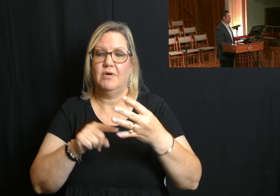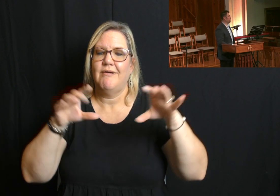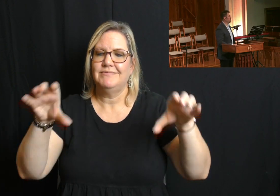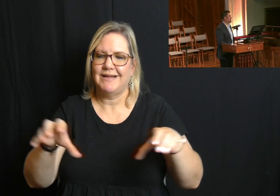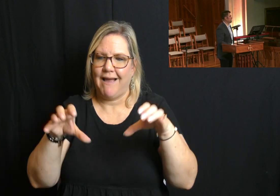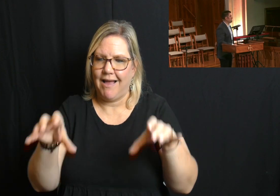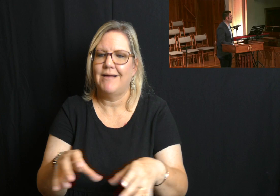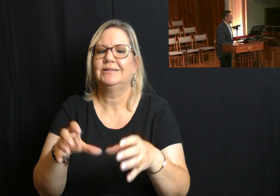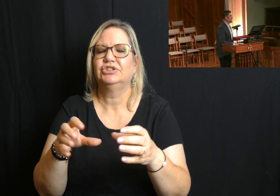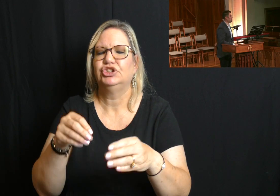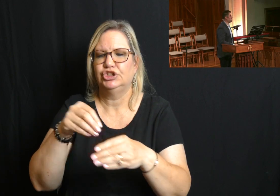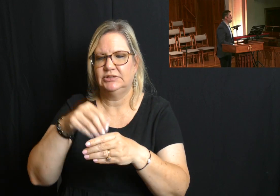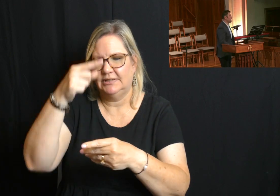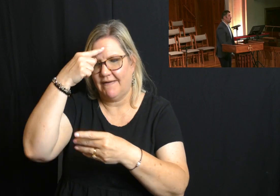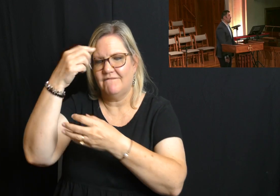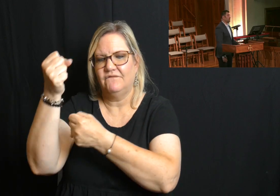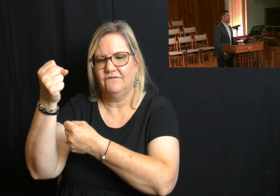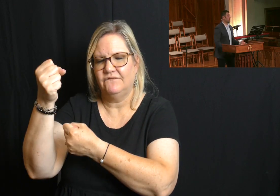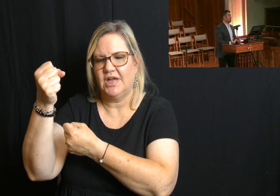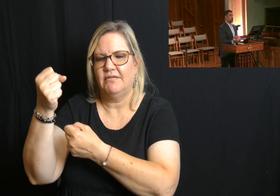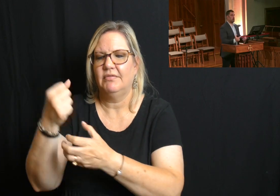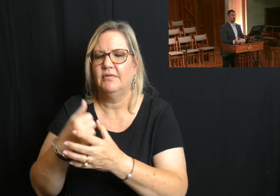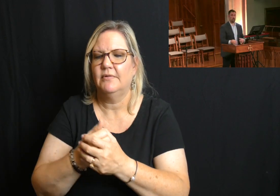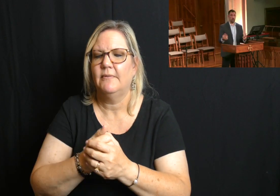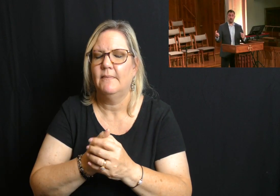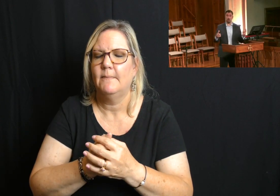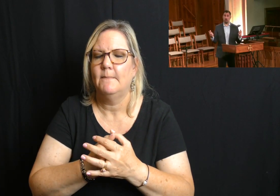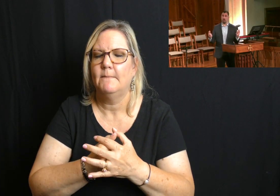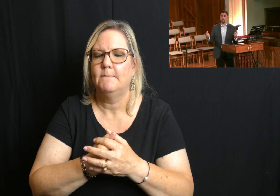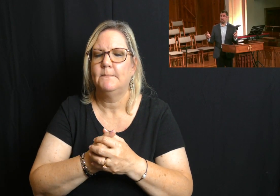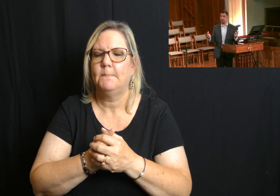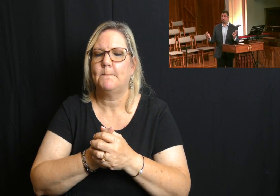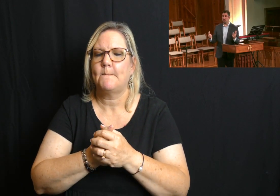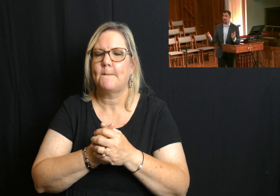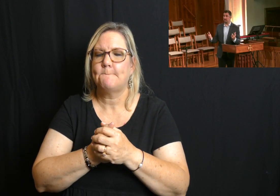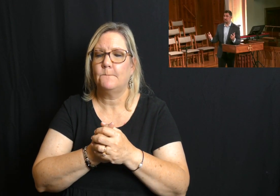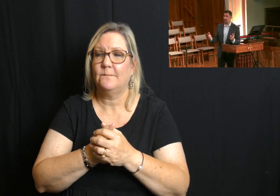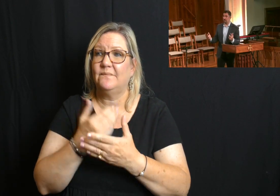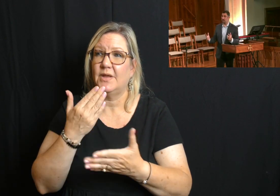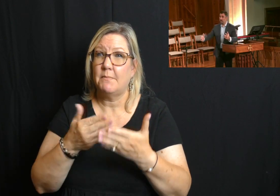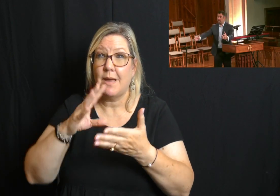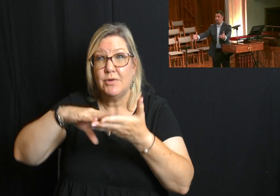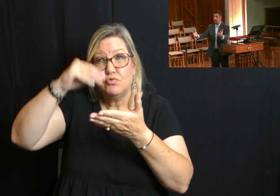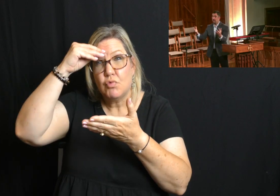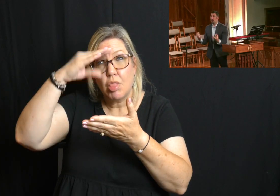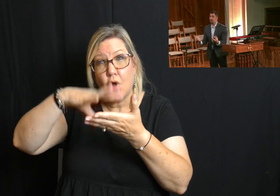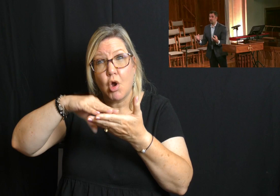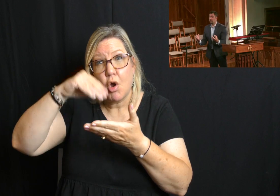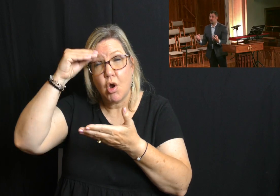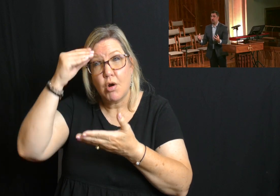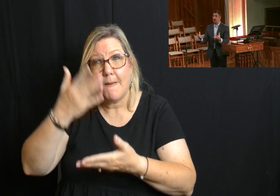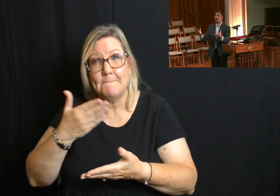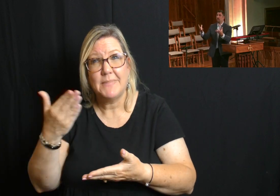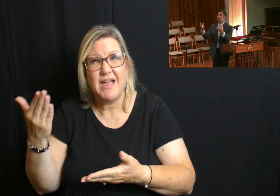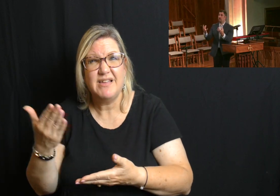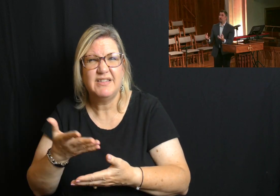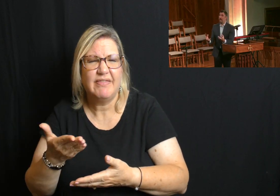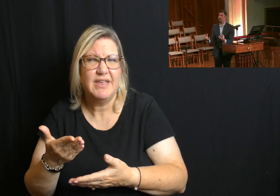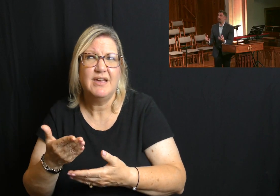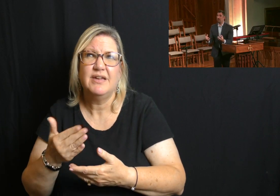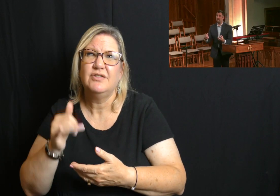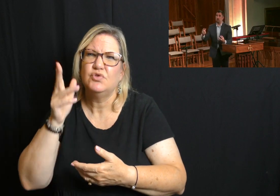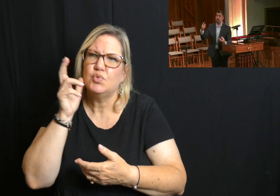your faith. Take action. A lot of us, we learn all this, we hear all this amazing stuff, and we hear the truth, and we